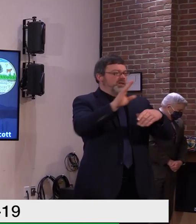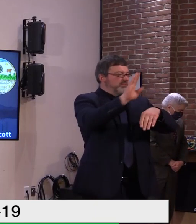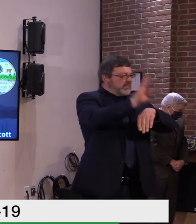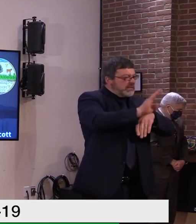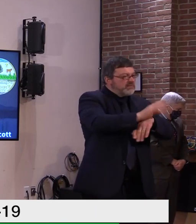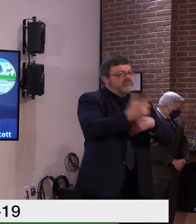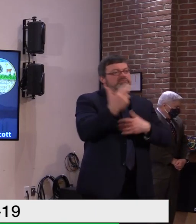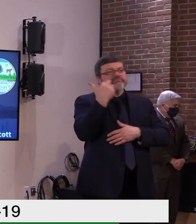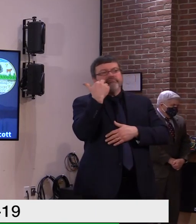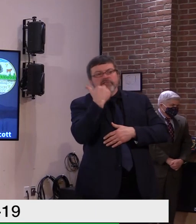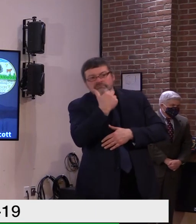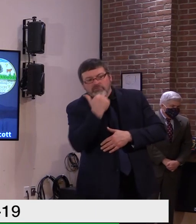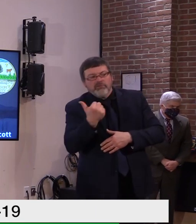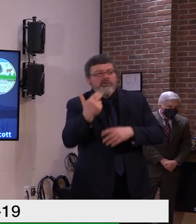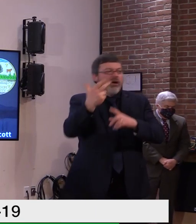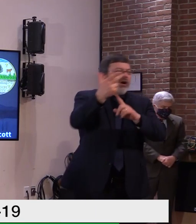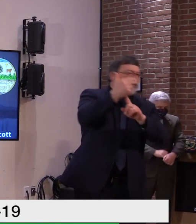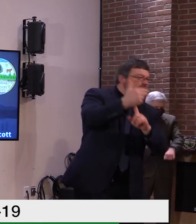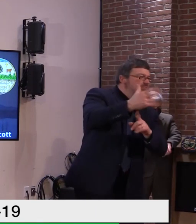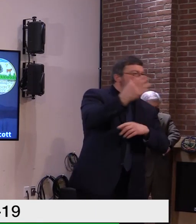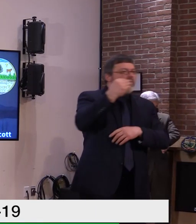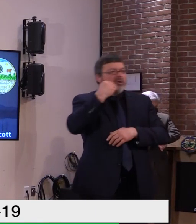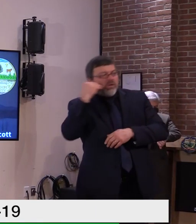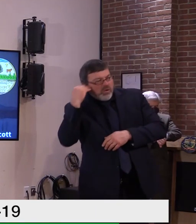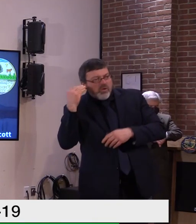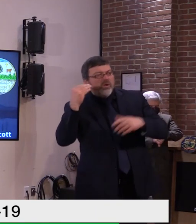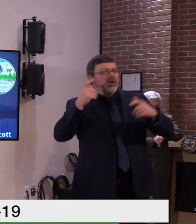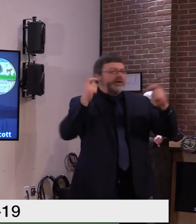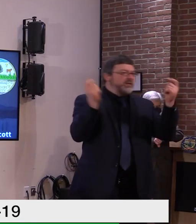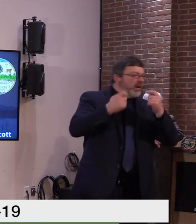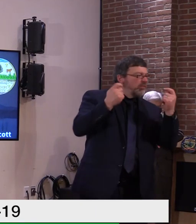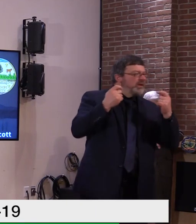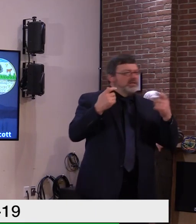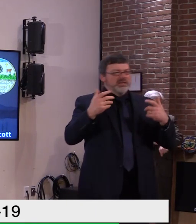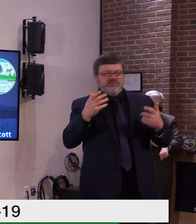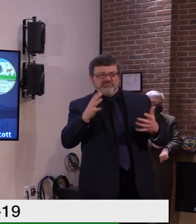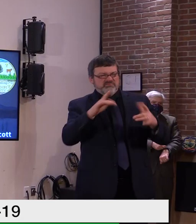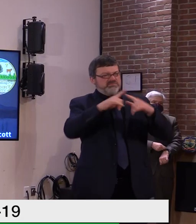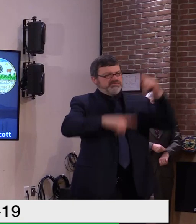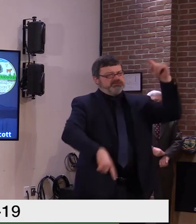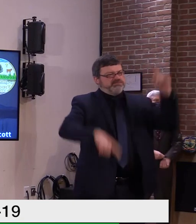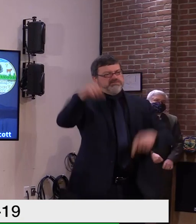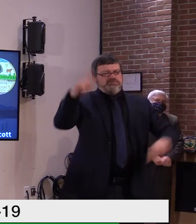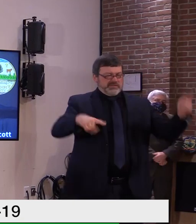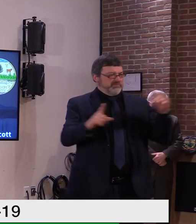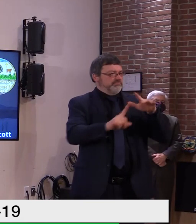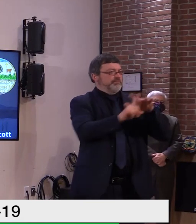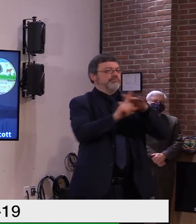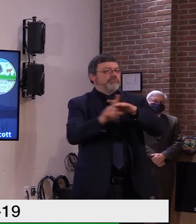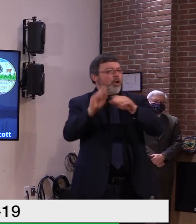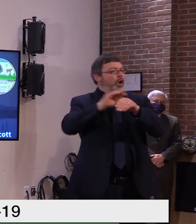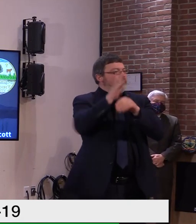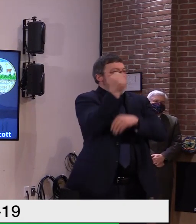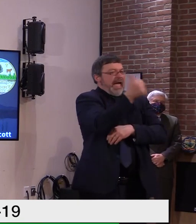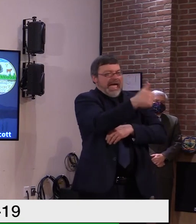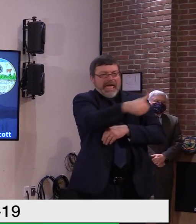gatherings, and in K-12 schools as well. But as you just heard from the governor and Secretary French,